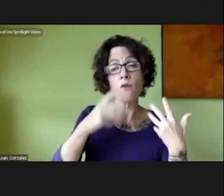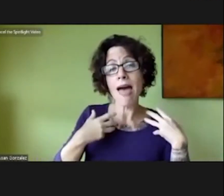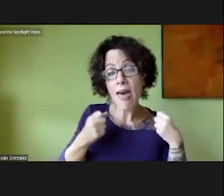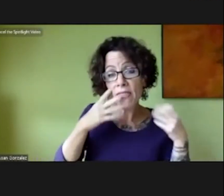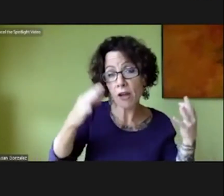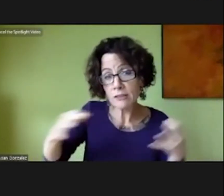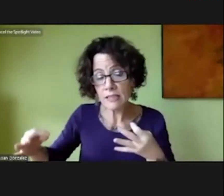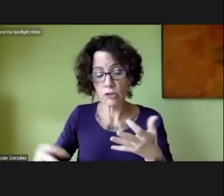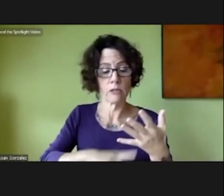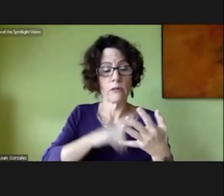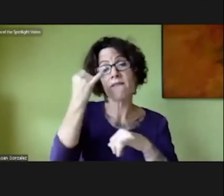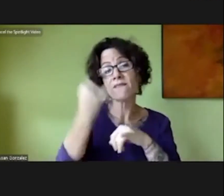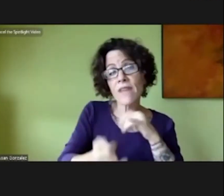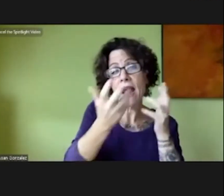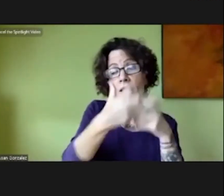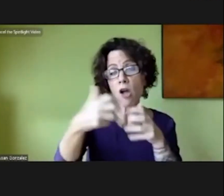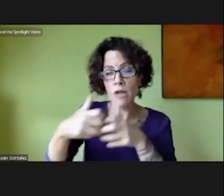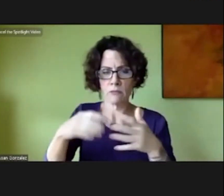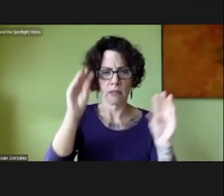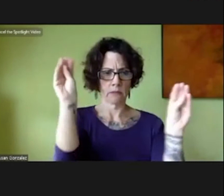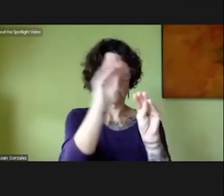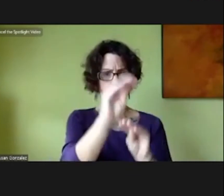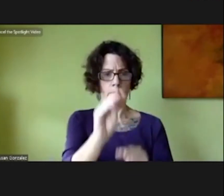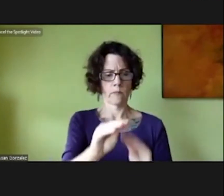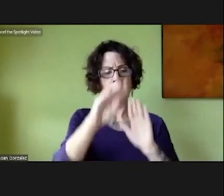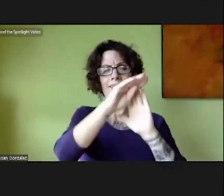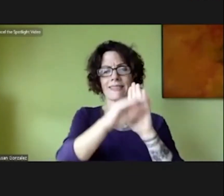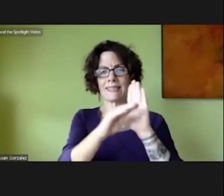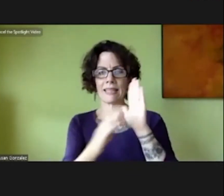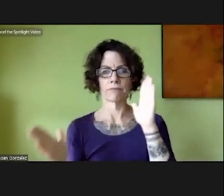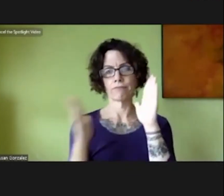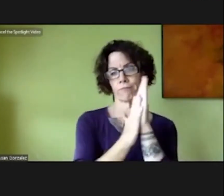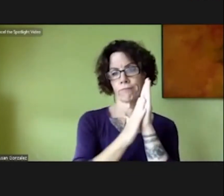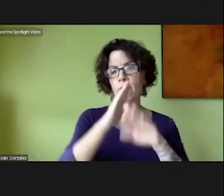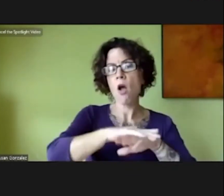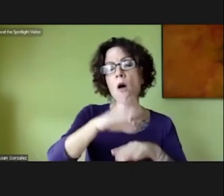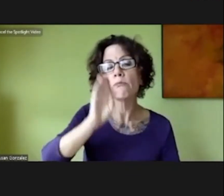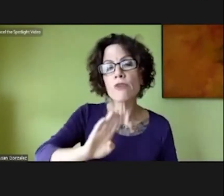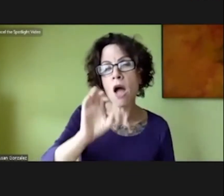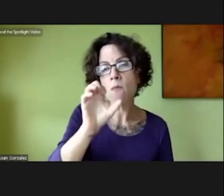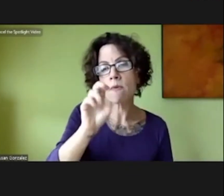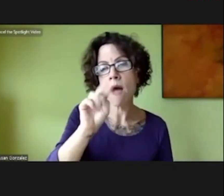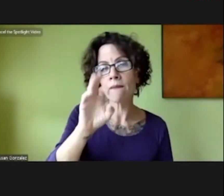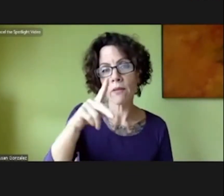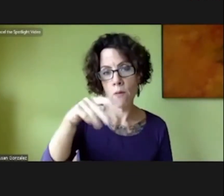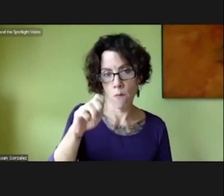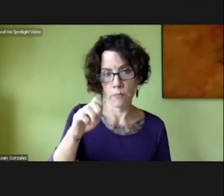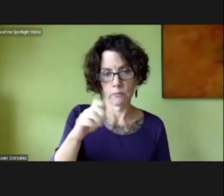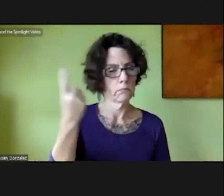in your inventory, the will, a POA for financial decisions, POA for healthcare decisions,